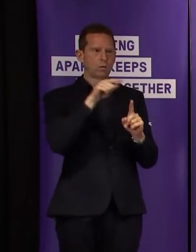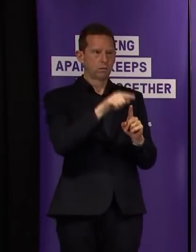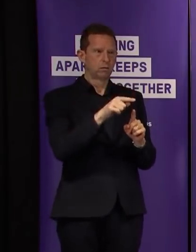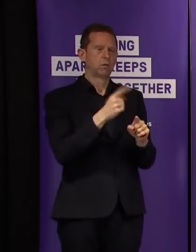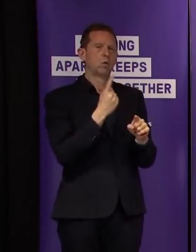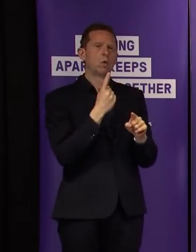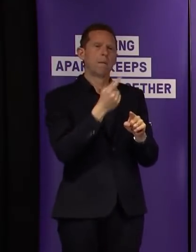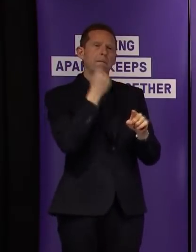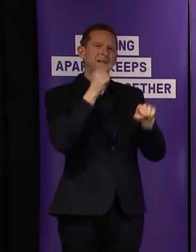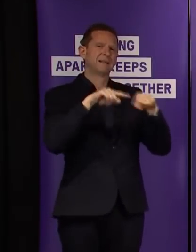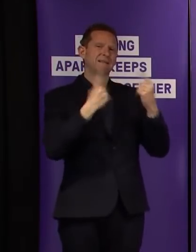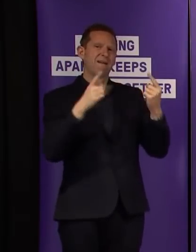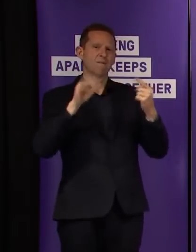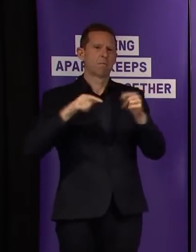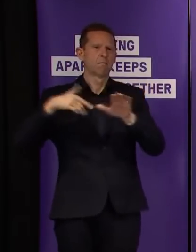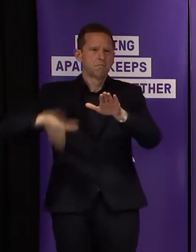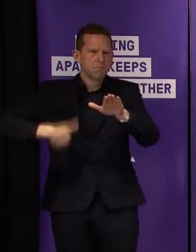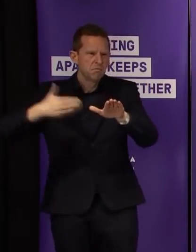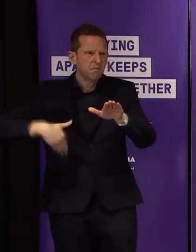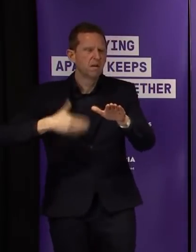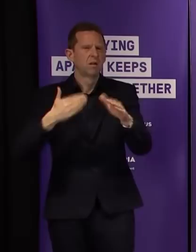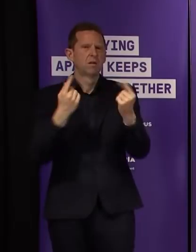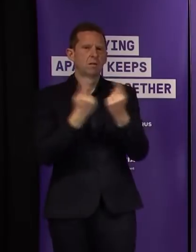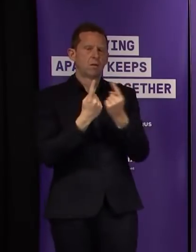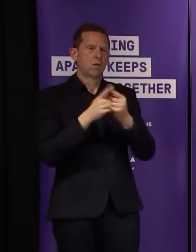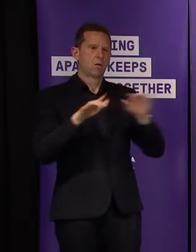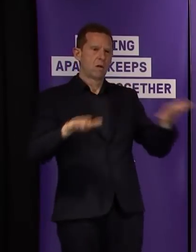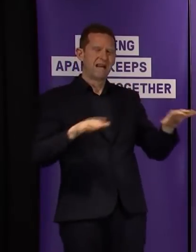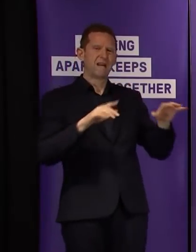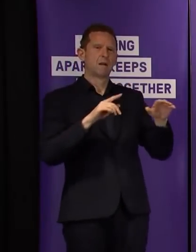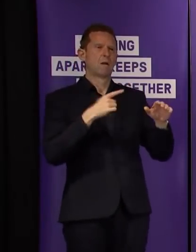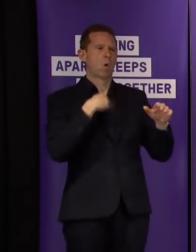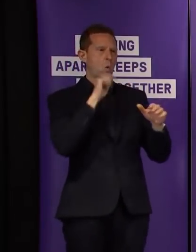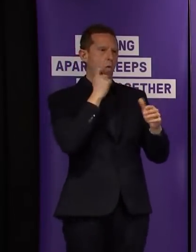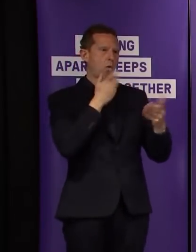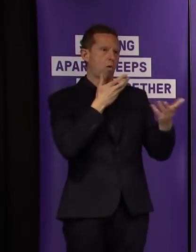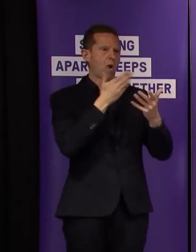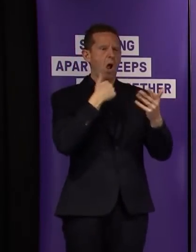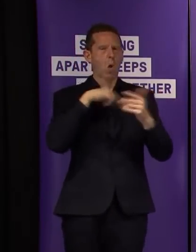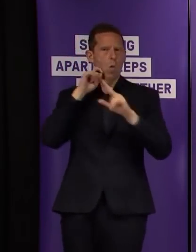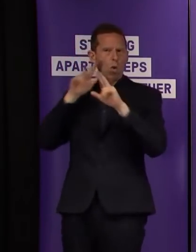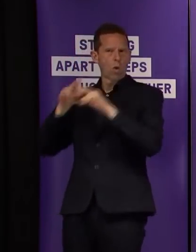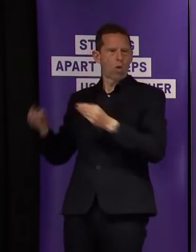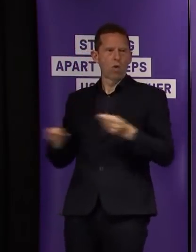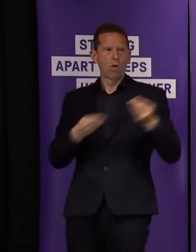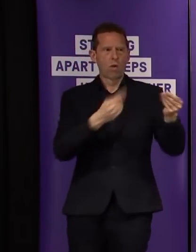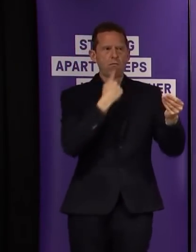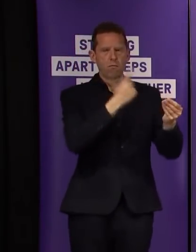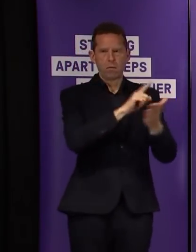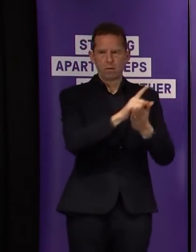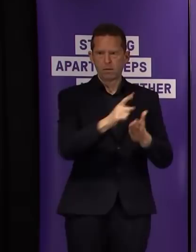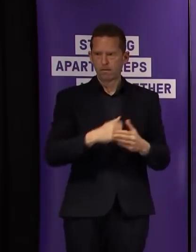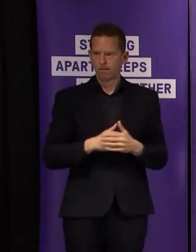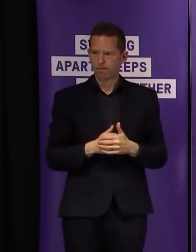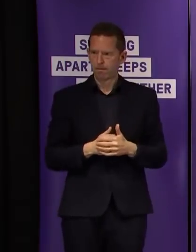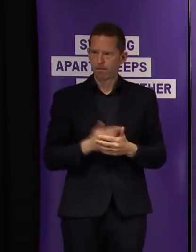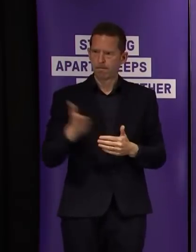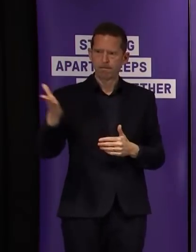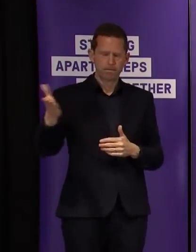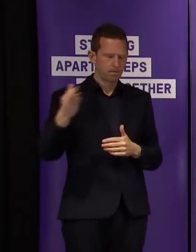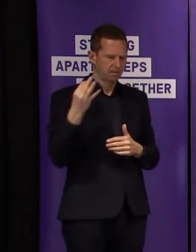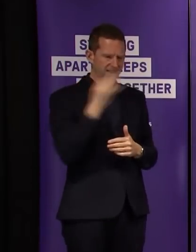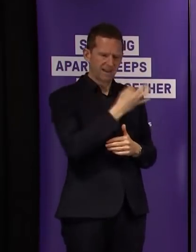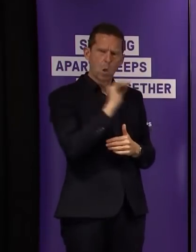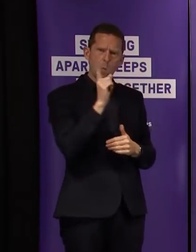relation to skate parks and some of the other things that sit between a playground and a skate park. Let me come back to you. Ariel, what's the difference between this roadmap and the one